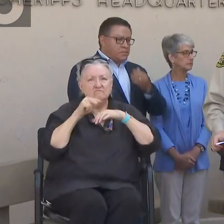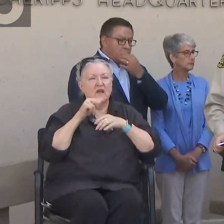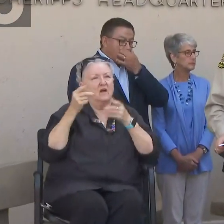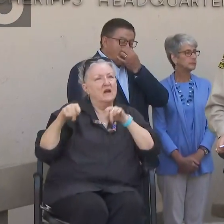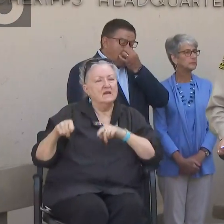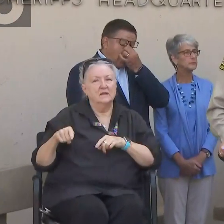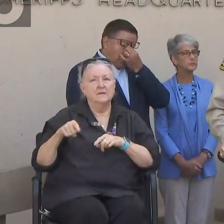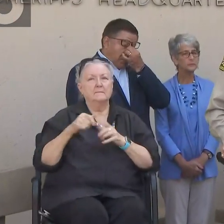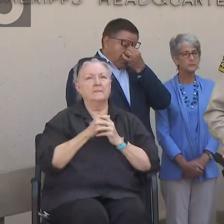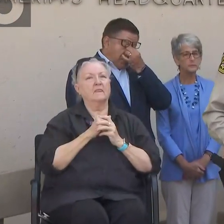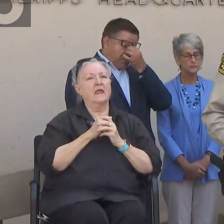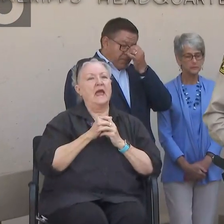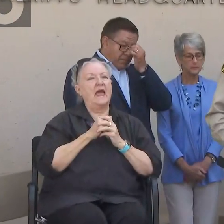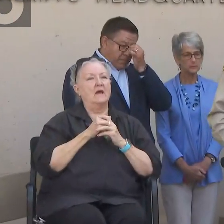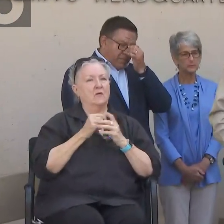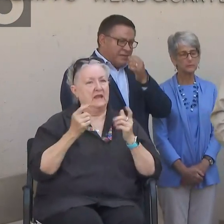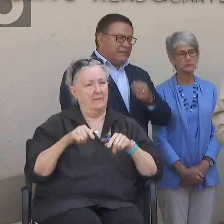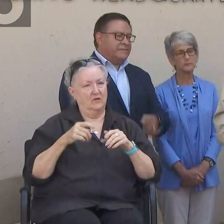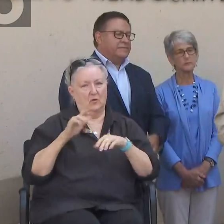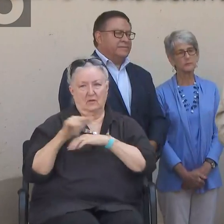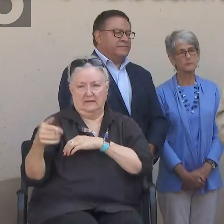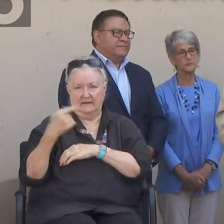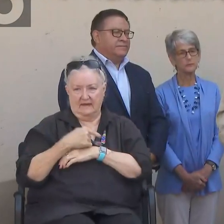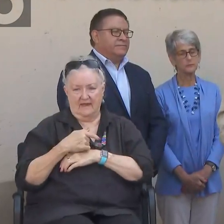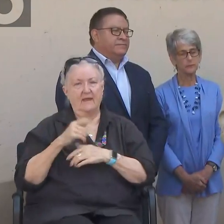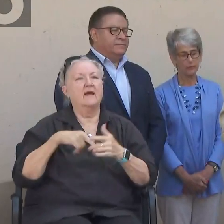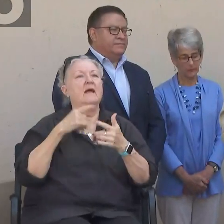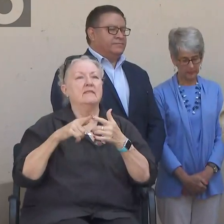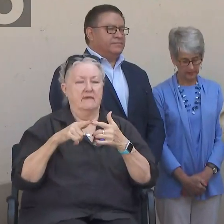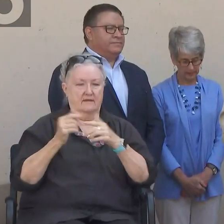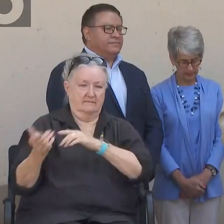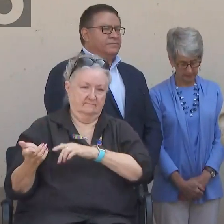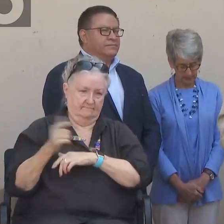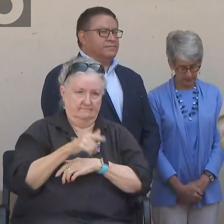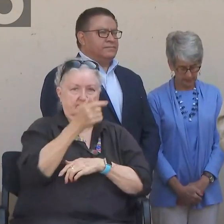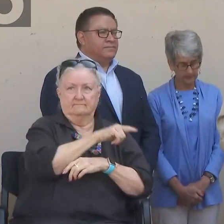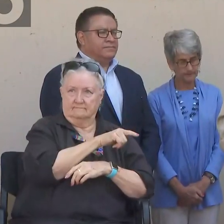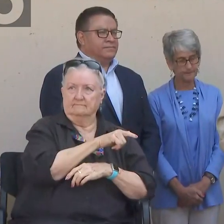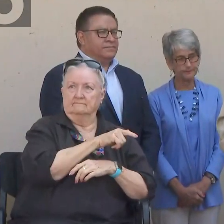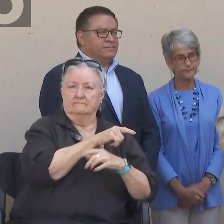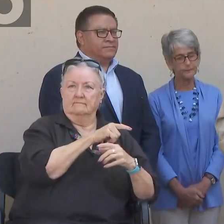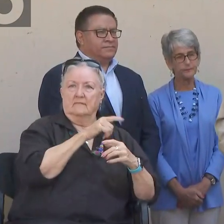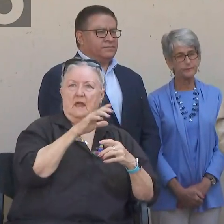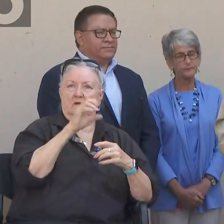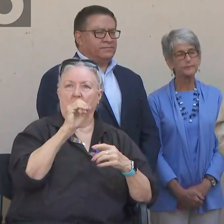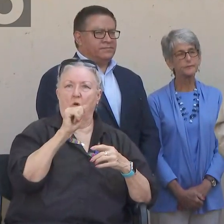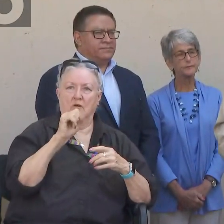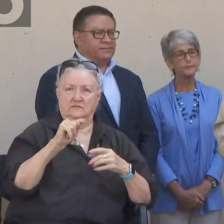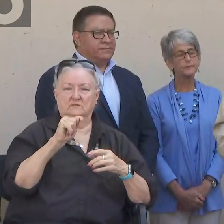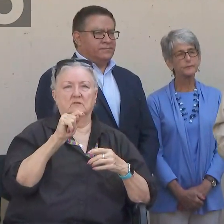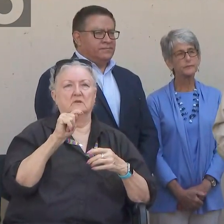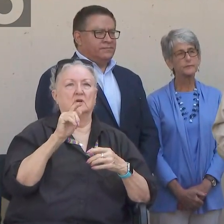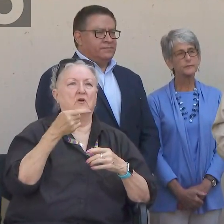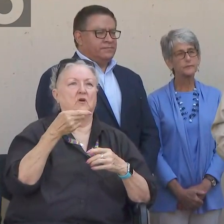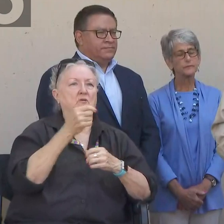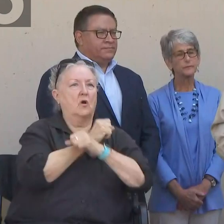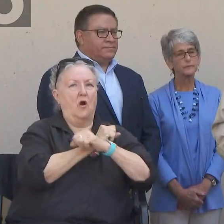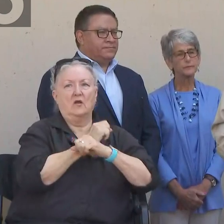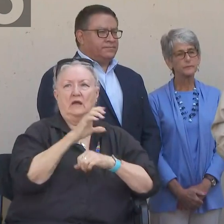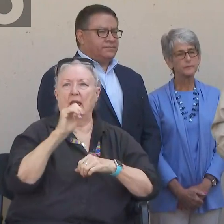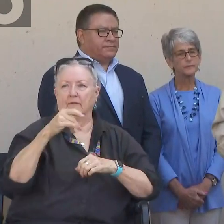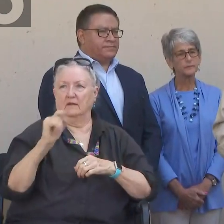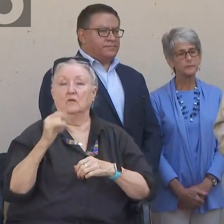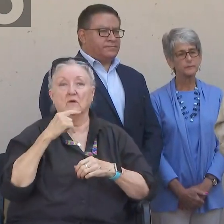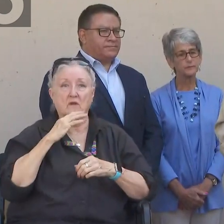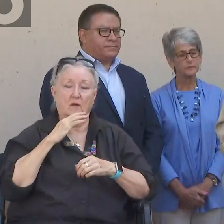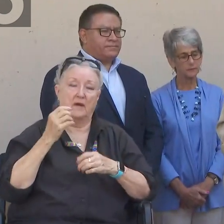occurred early today. I'm going to then hand it off to Coast Guard Captain, who is going to talk about the